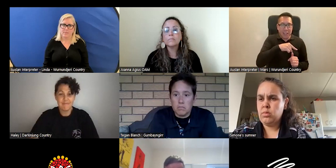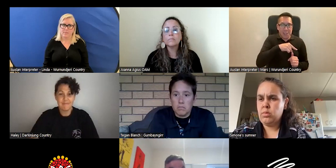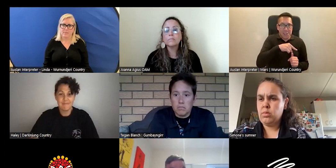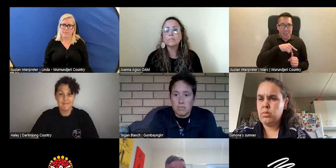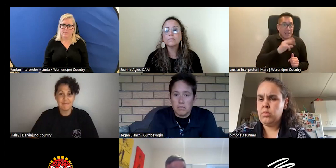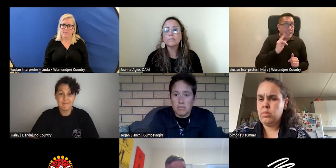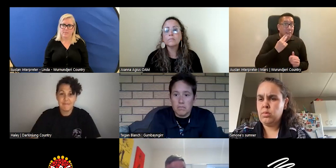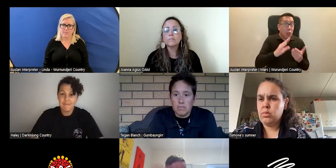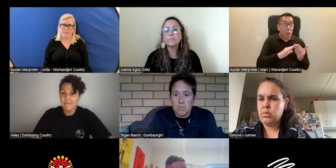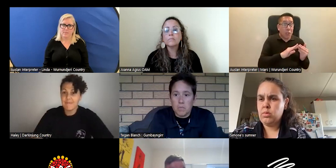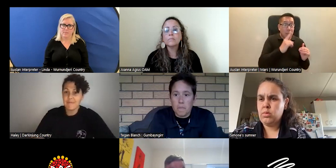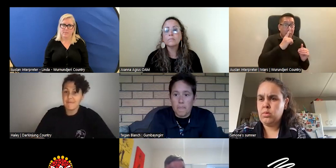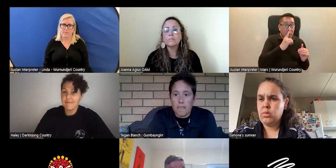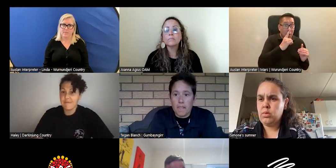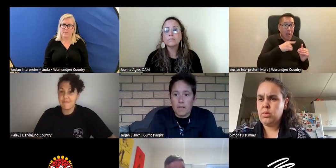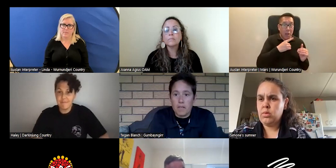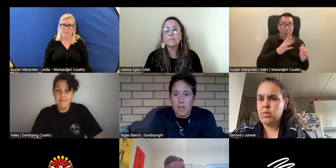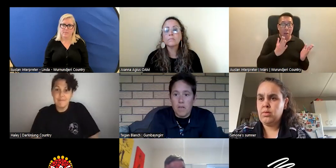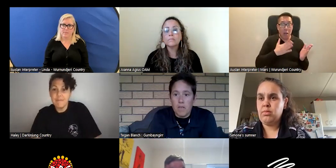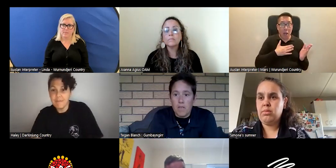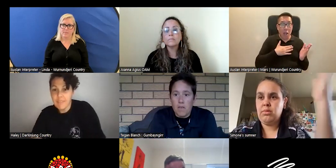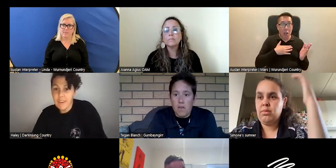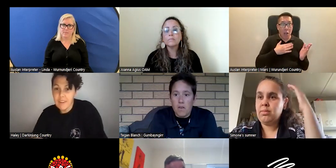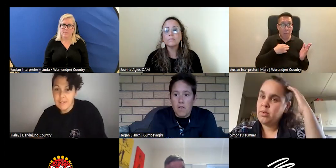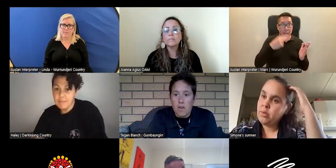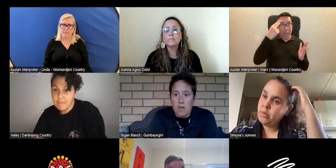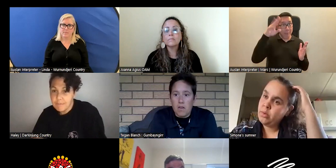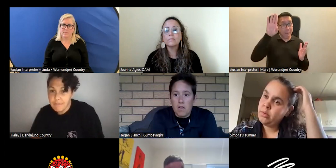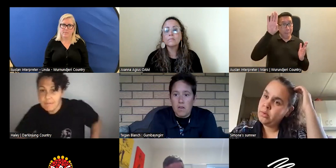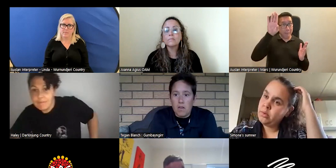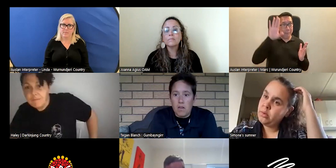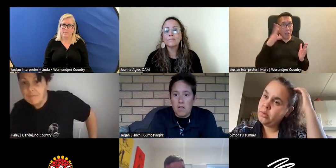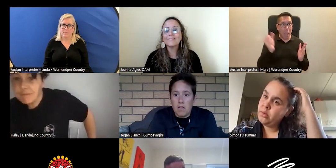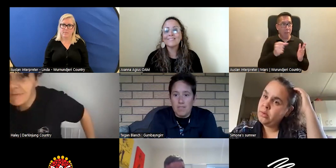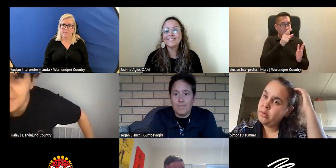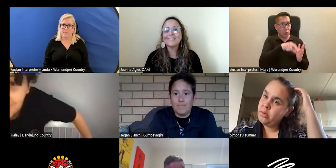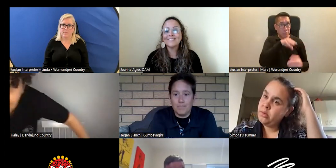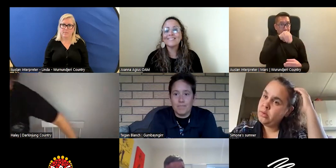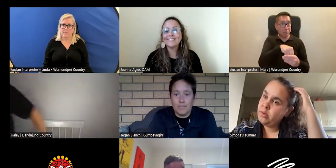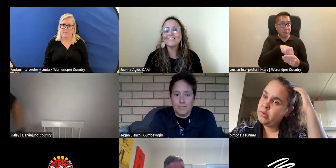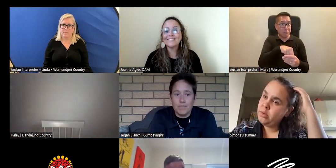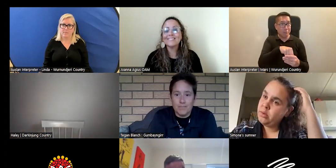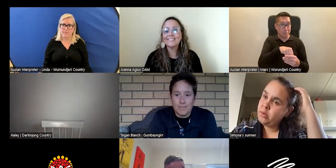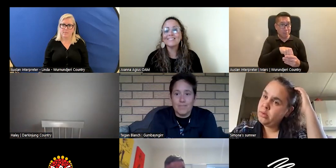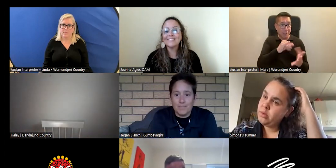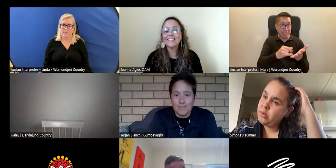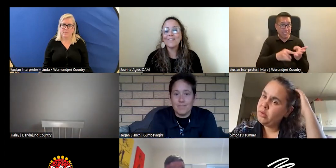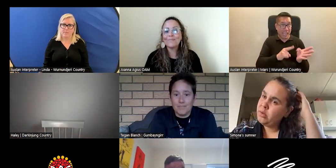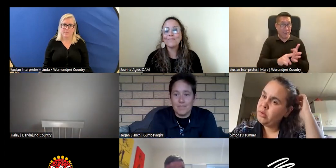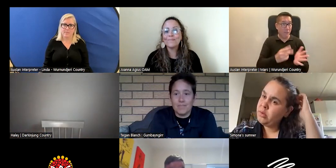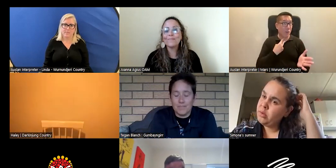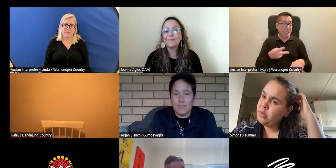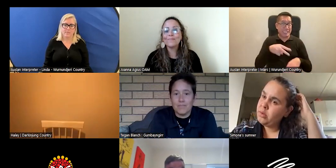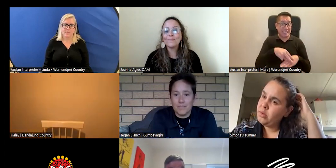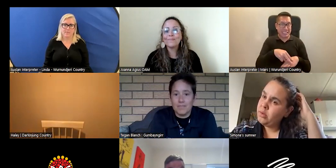deaf community members might nominate, and all of a sudden you've got a representative on the state voice. And all of a sudden the voices that you